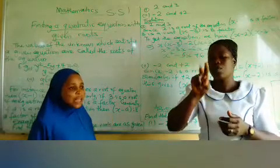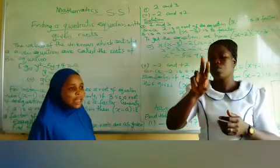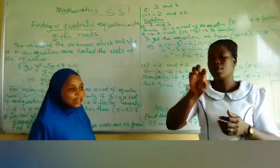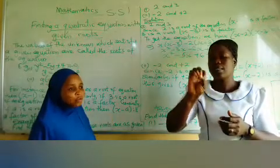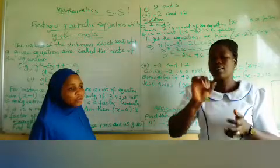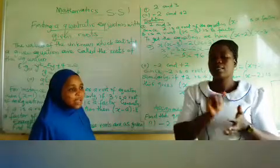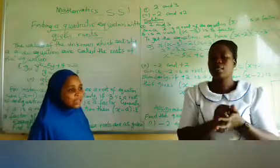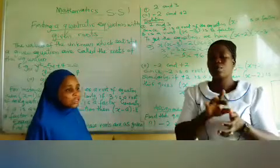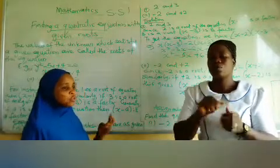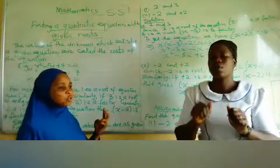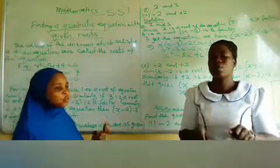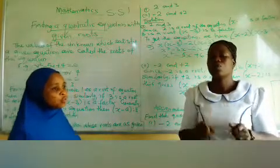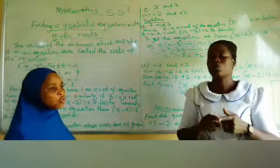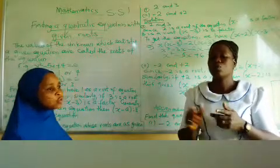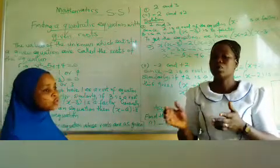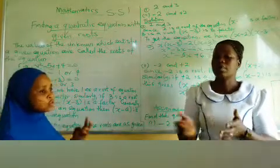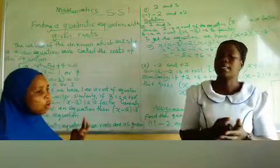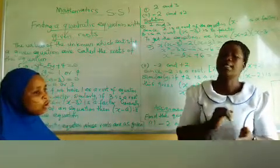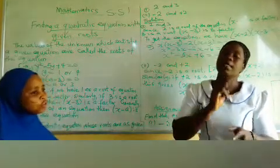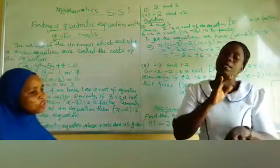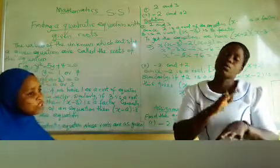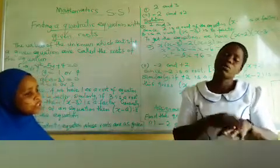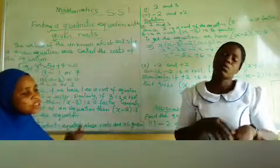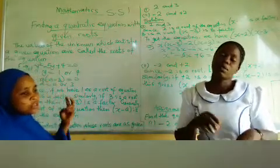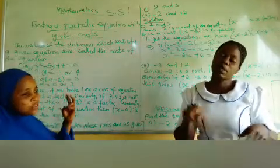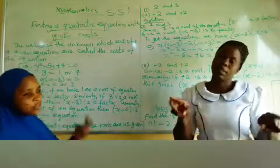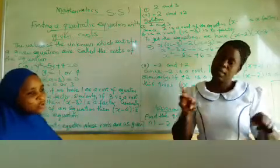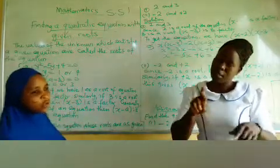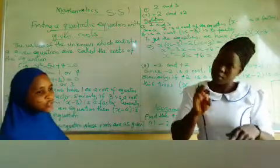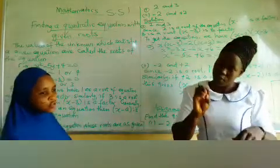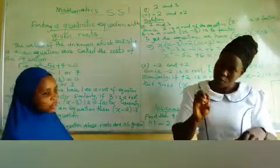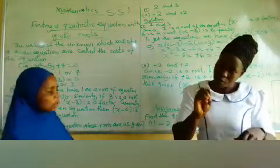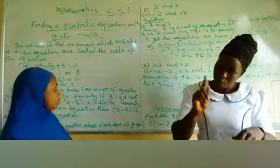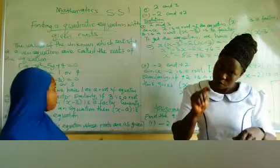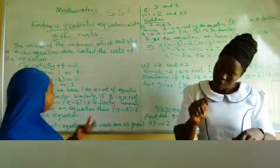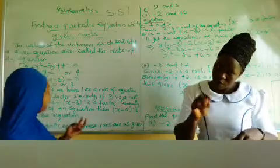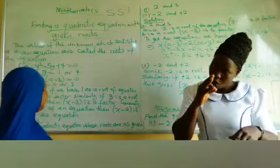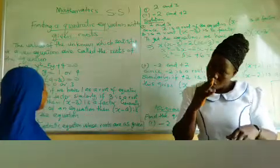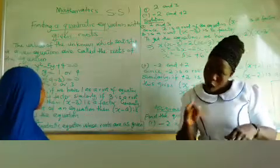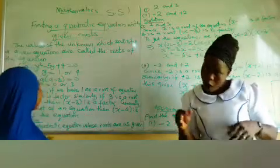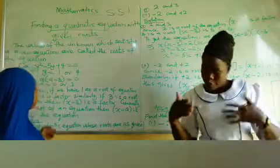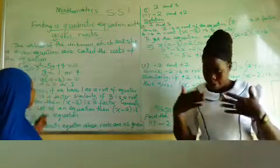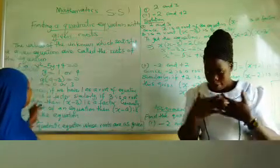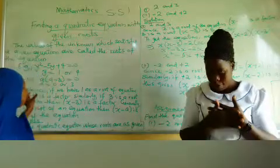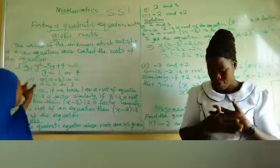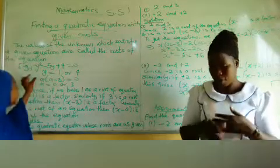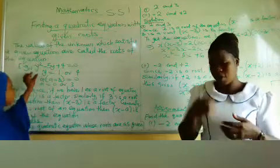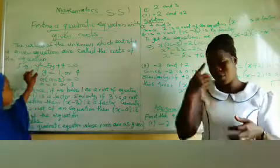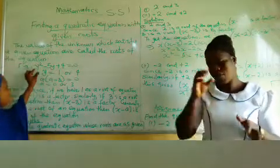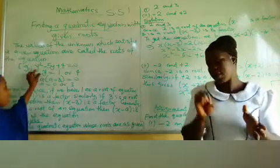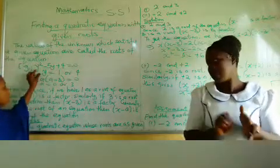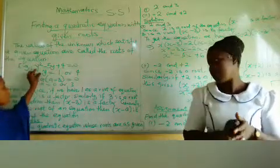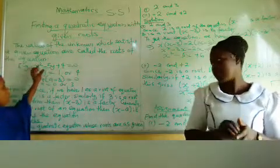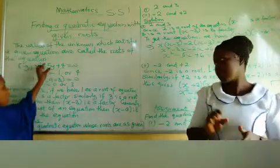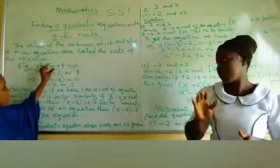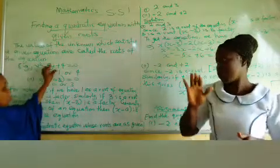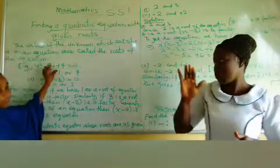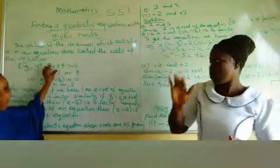are known as roots of the equation. For instance, if you are given y squared minus